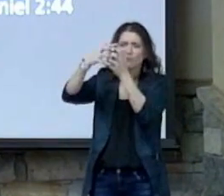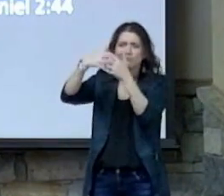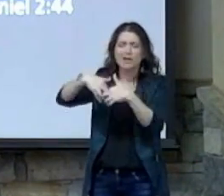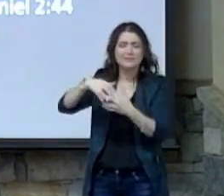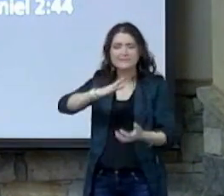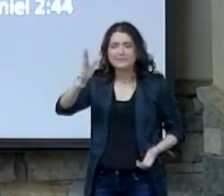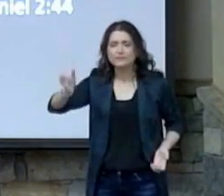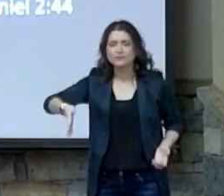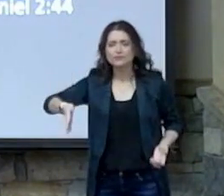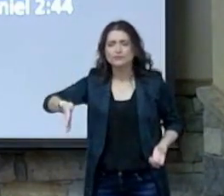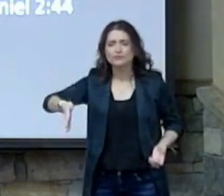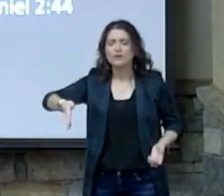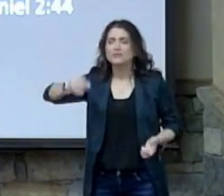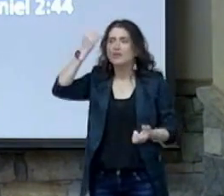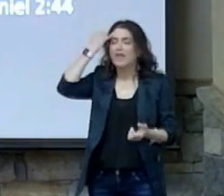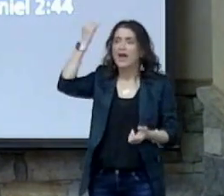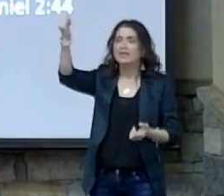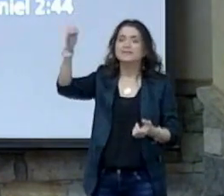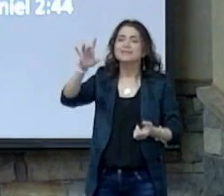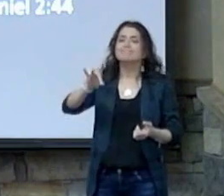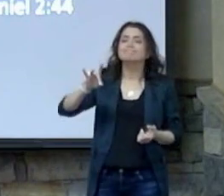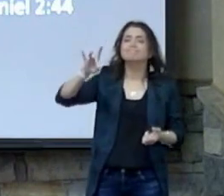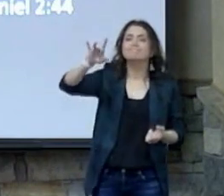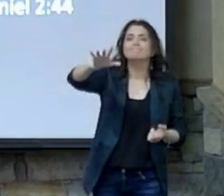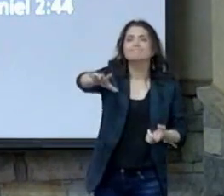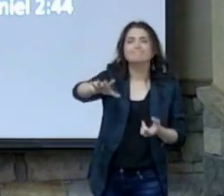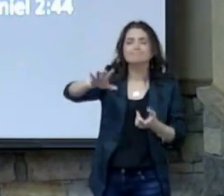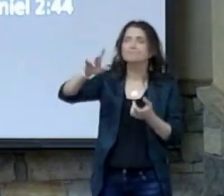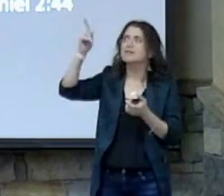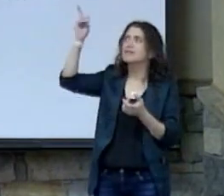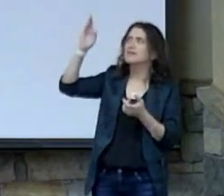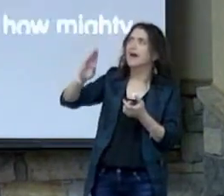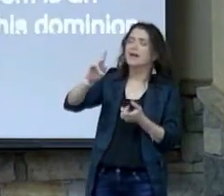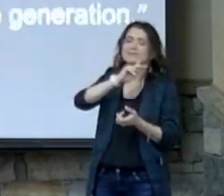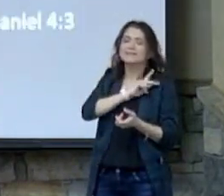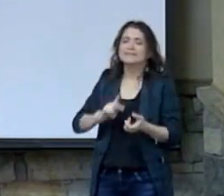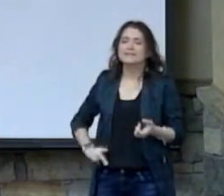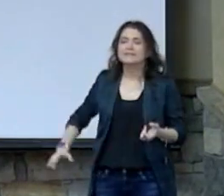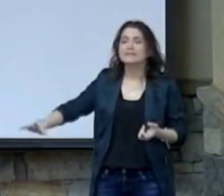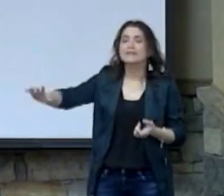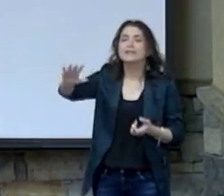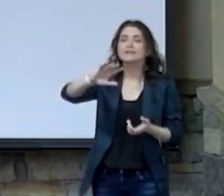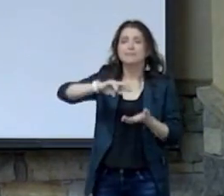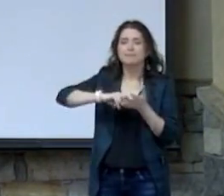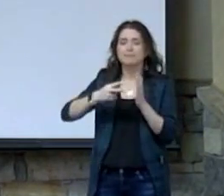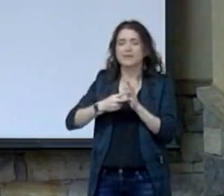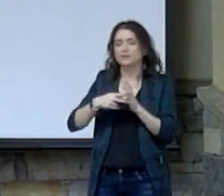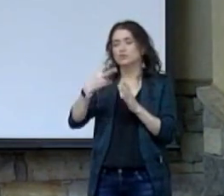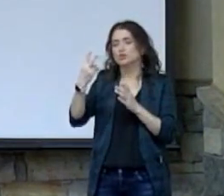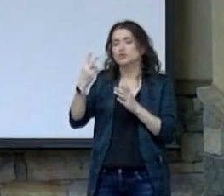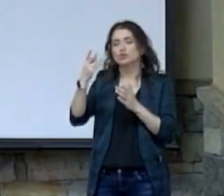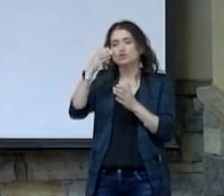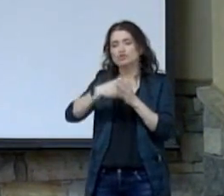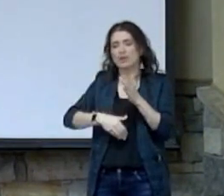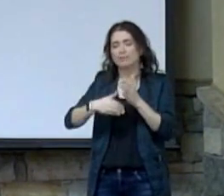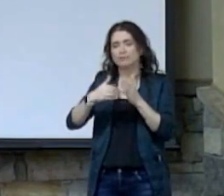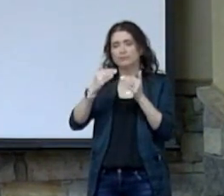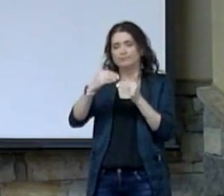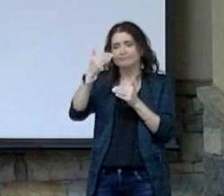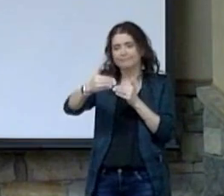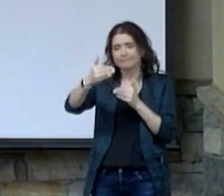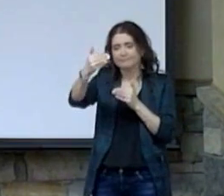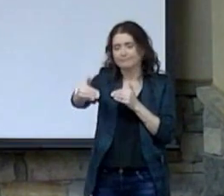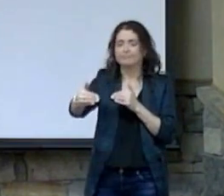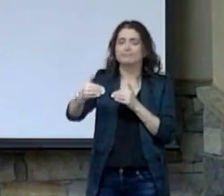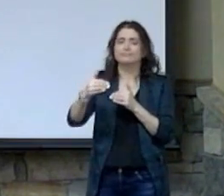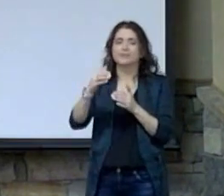there's this idea, this seed that is being planted about God's kingdom. 2 chapters over, in Daniel chapter 4 and verse